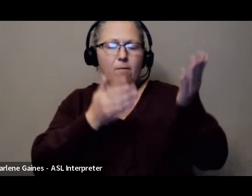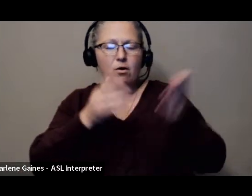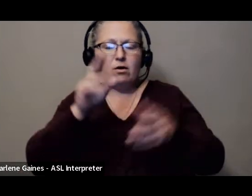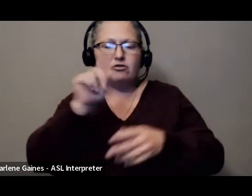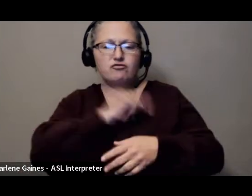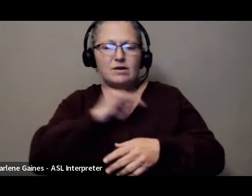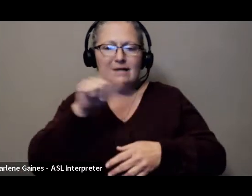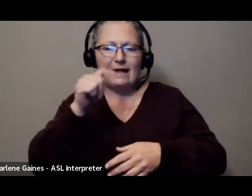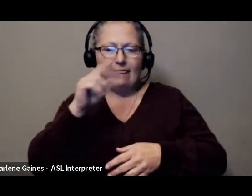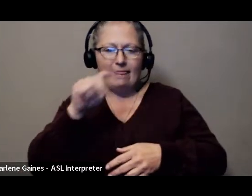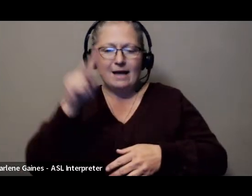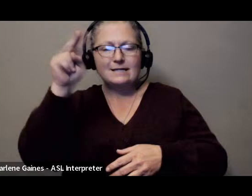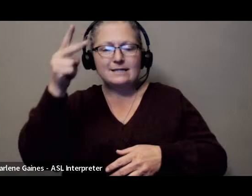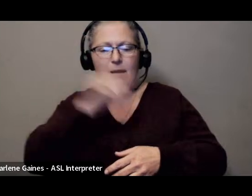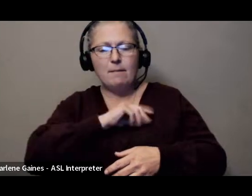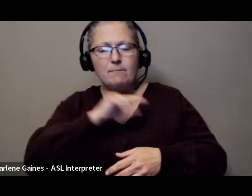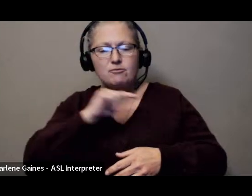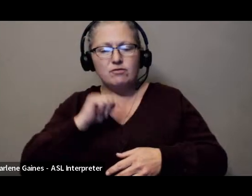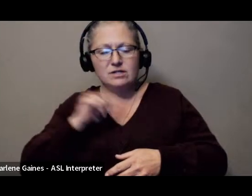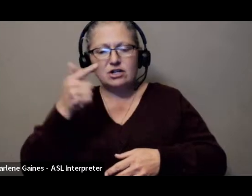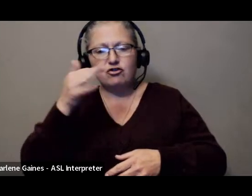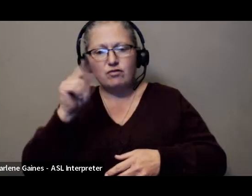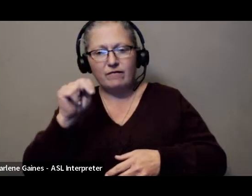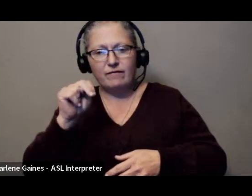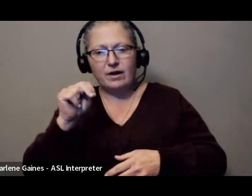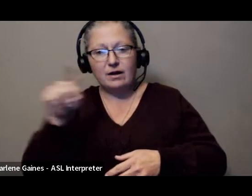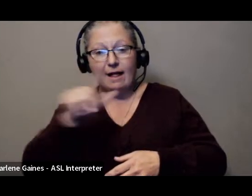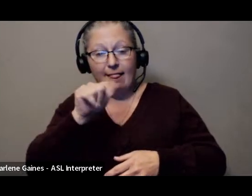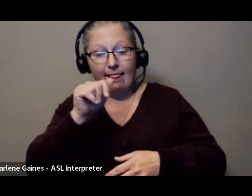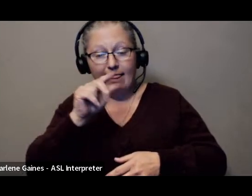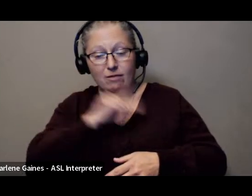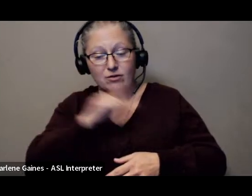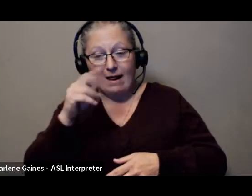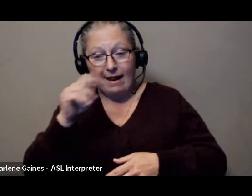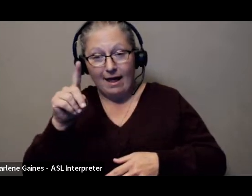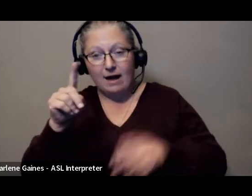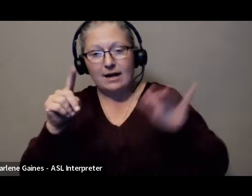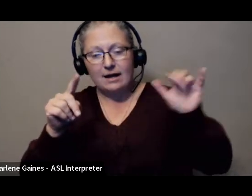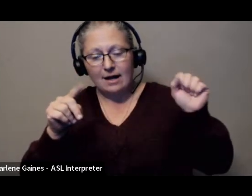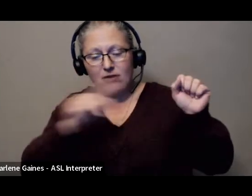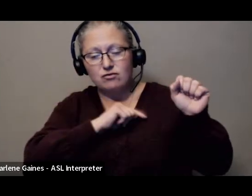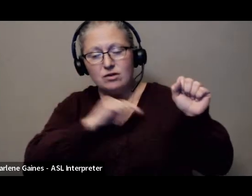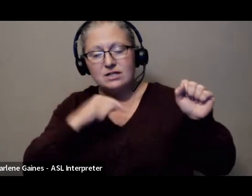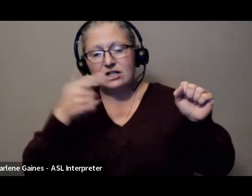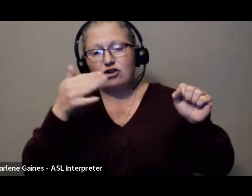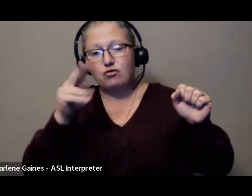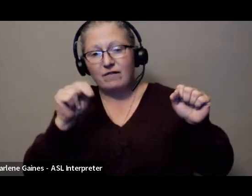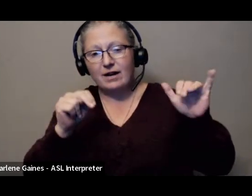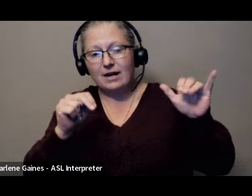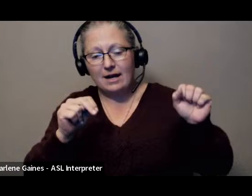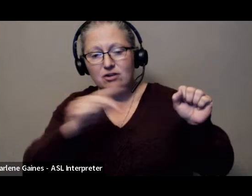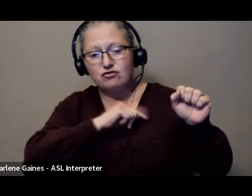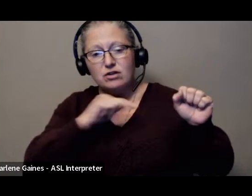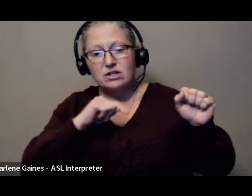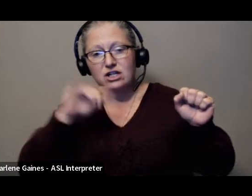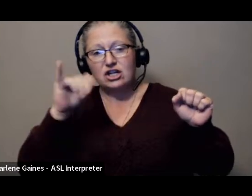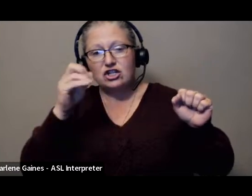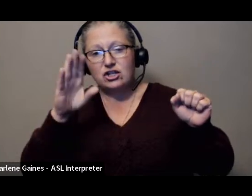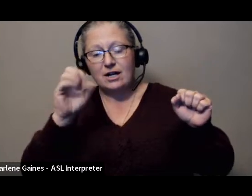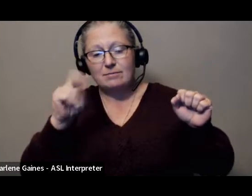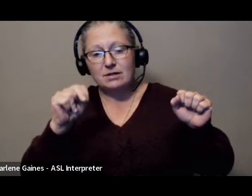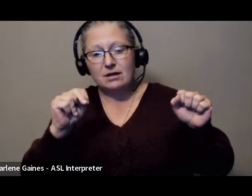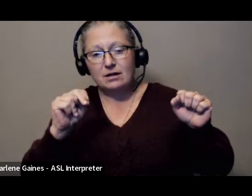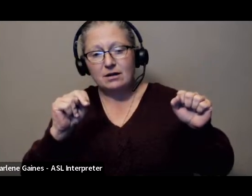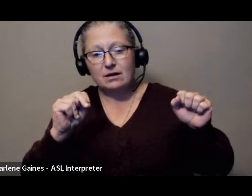by Trustee Griffin. Trustee Land, how do you vote? Yes. Trustee Griffin, how do you vote? Yes. Trustee Jacobson, how do you